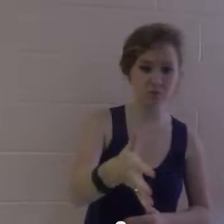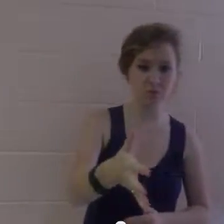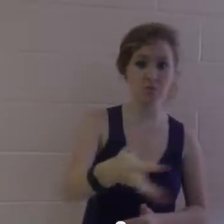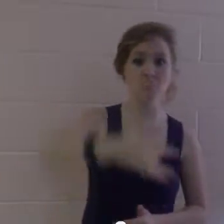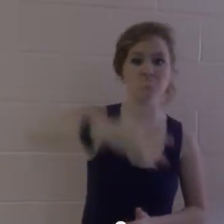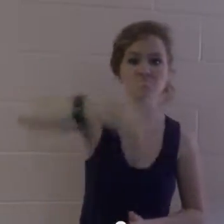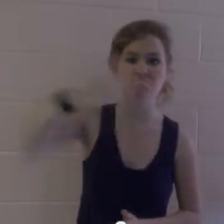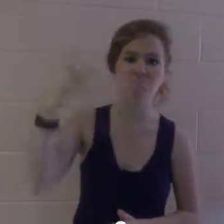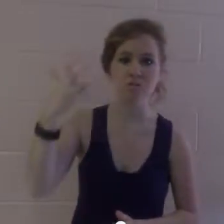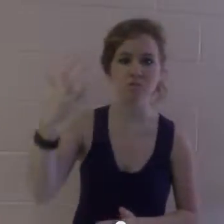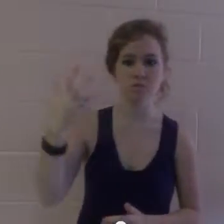lions.